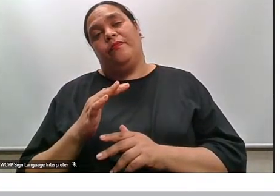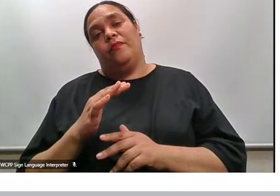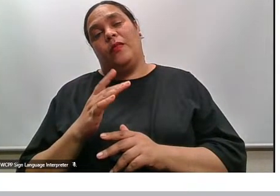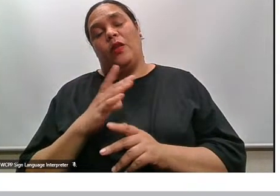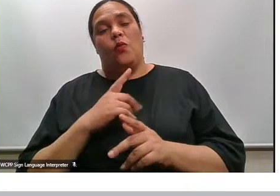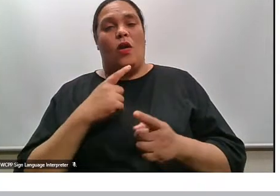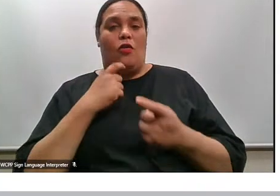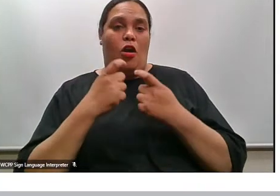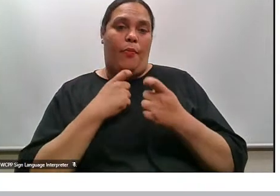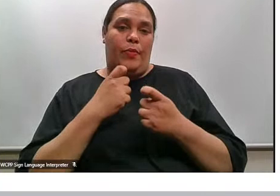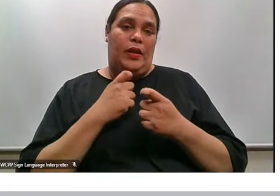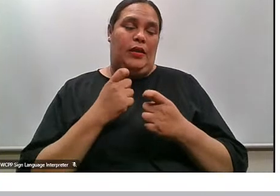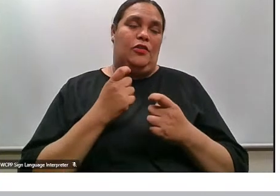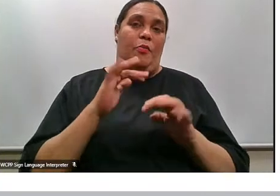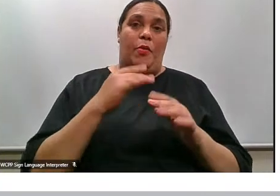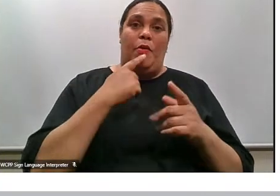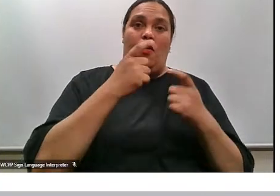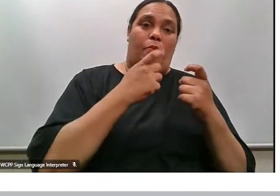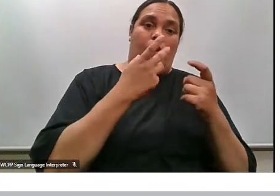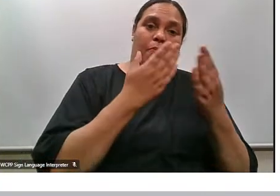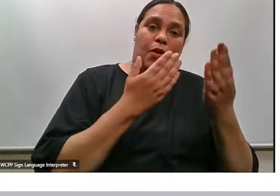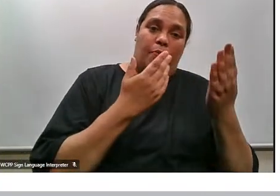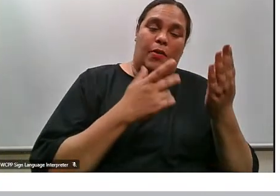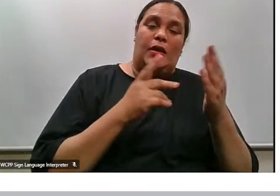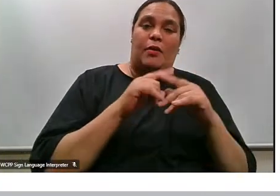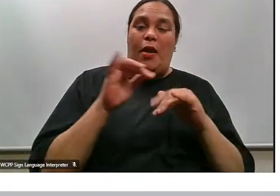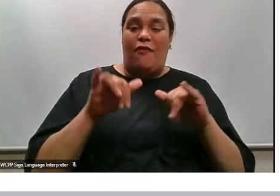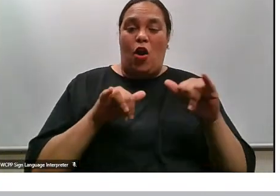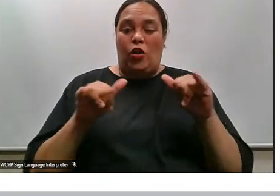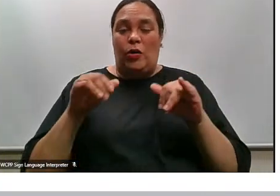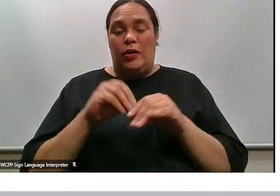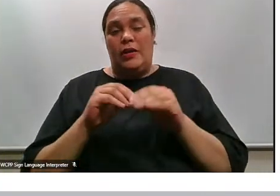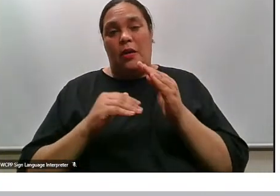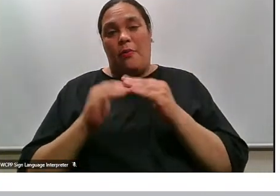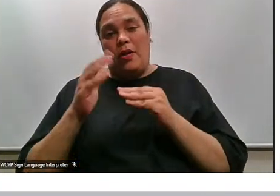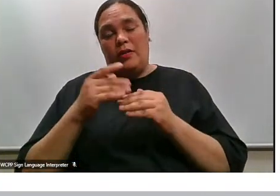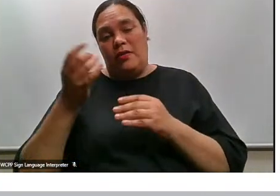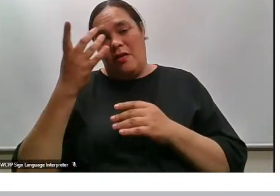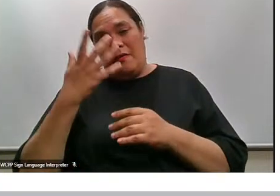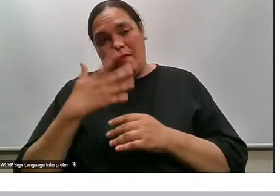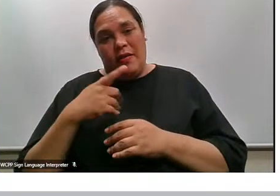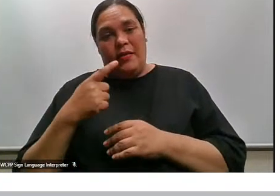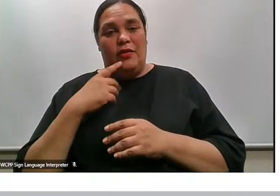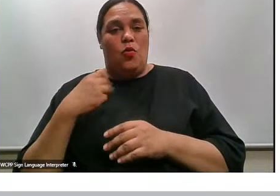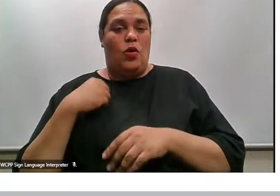complaints that were lodged. When we had architects in the building, they indicated immediately